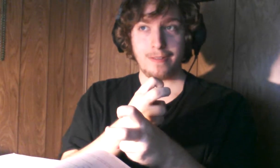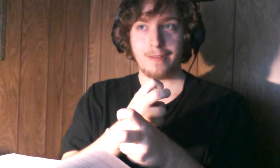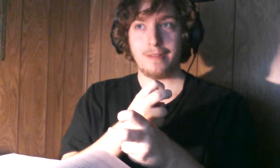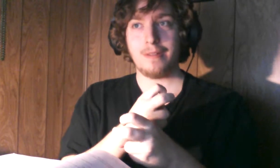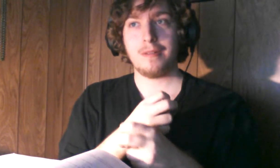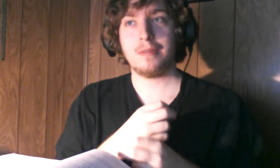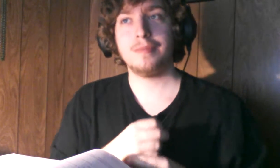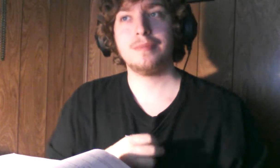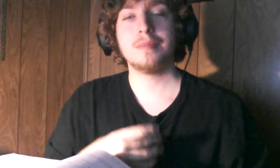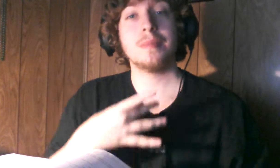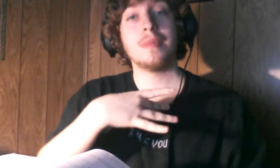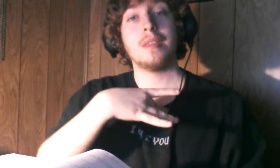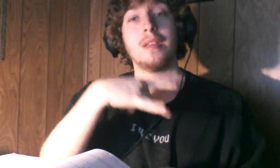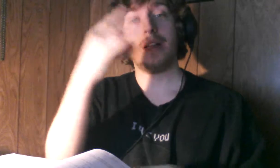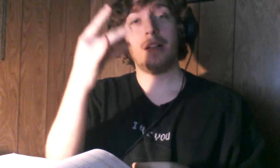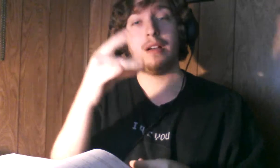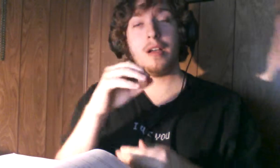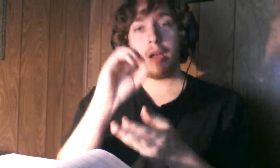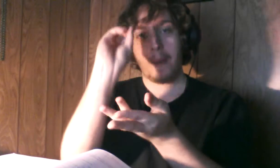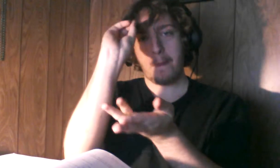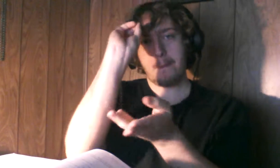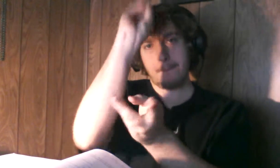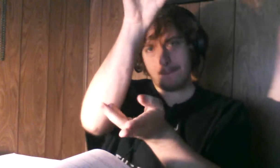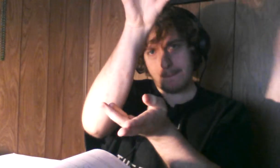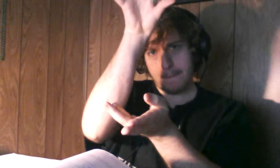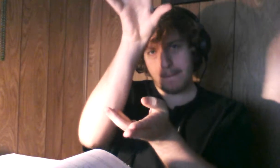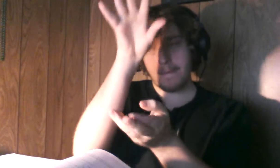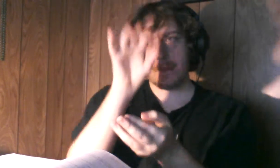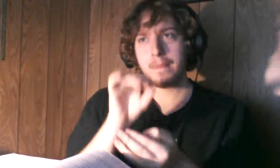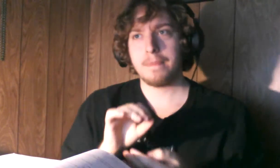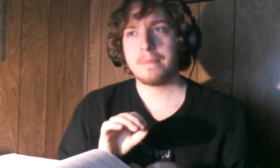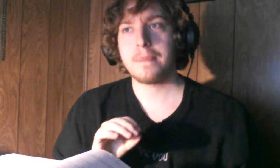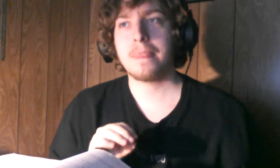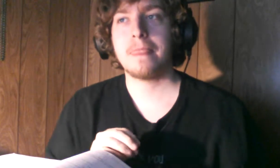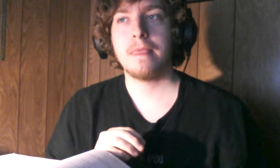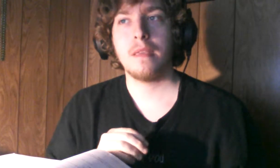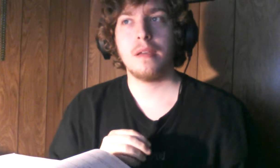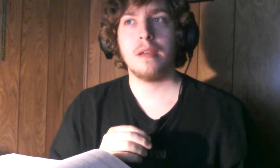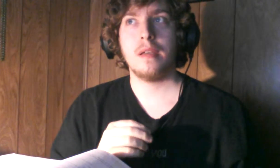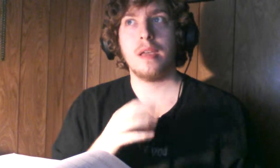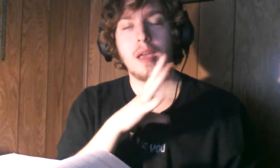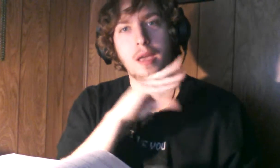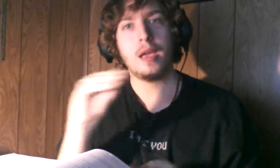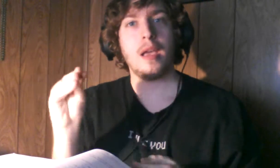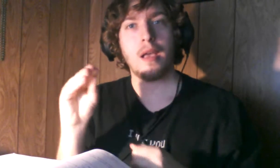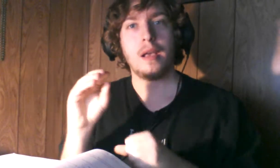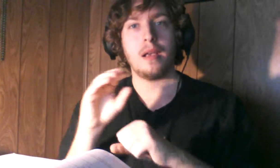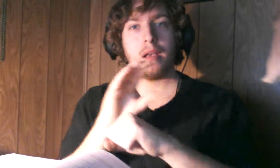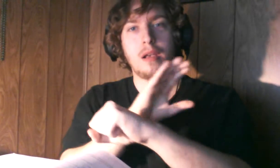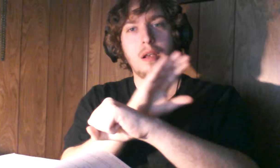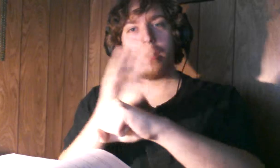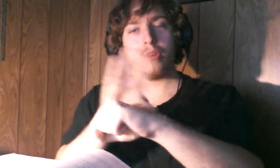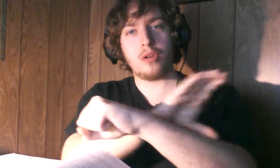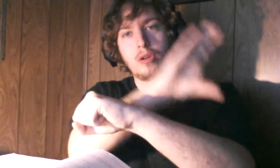anyone who had ties to Mississippi. On the night Olamide disappeared, friends said she had a date